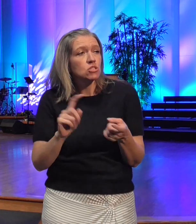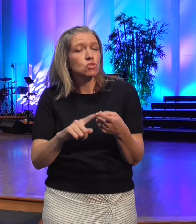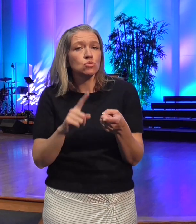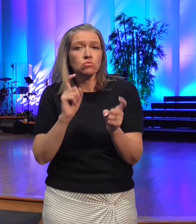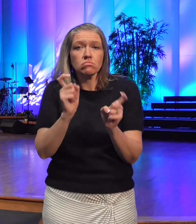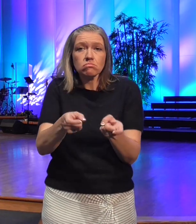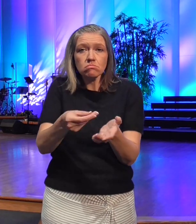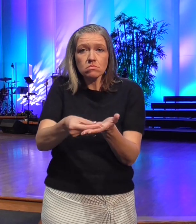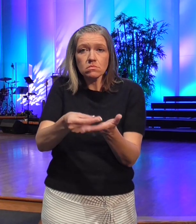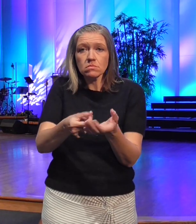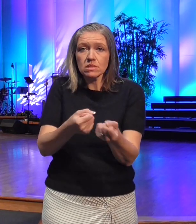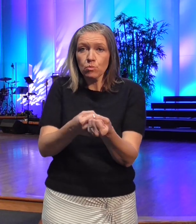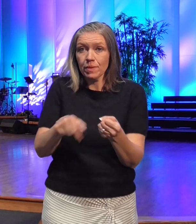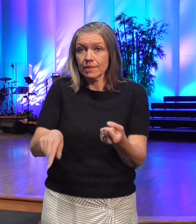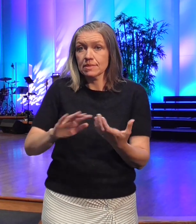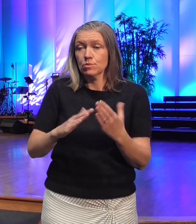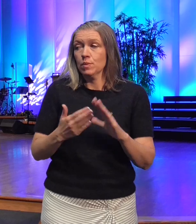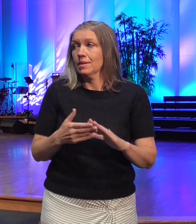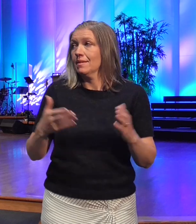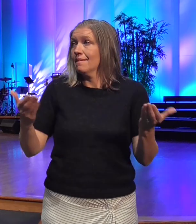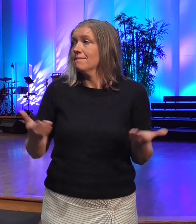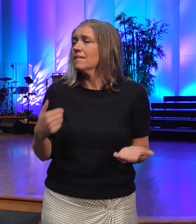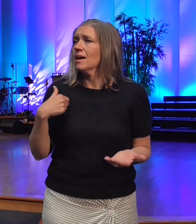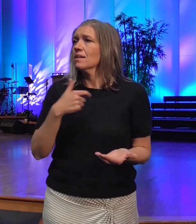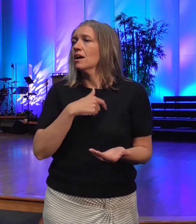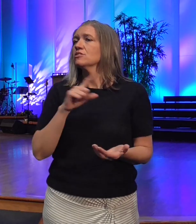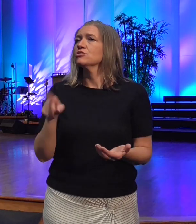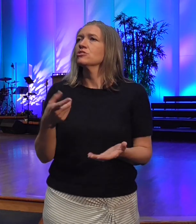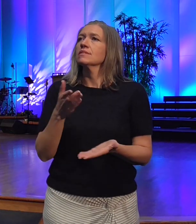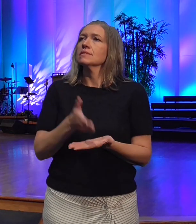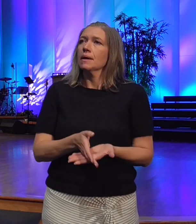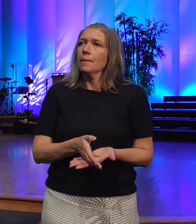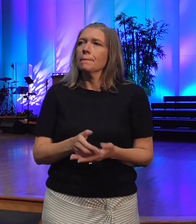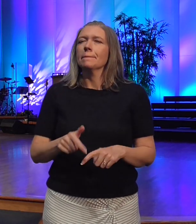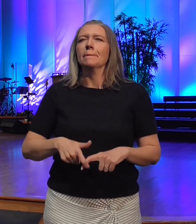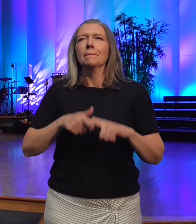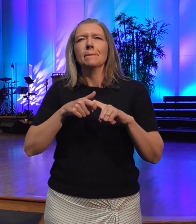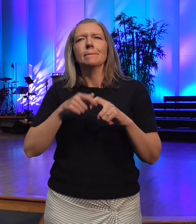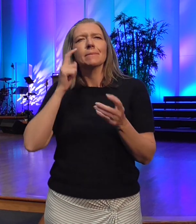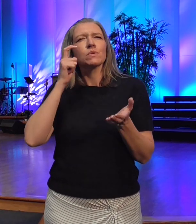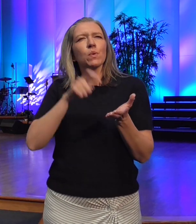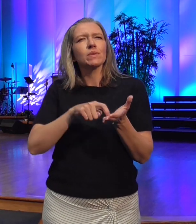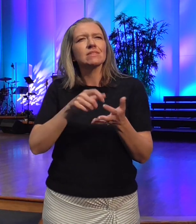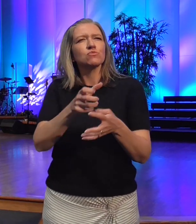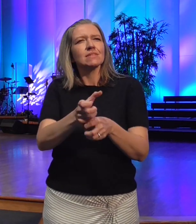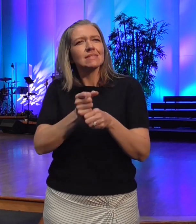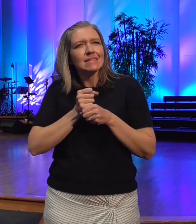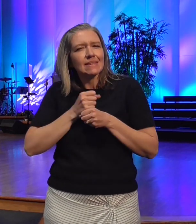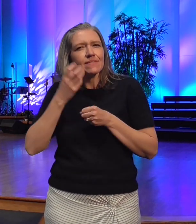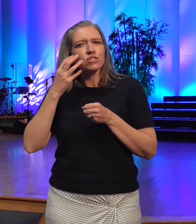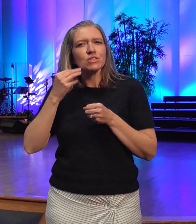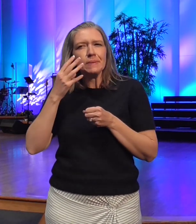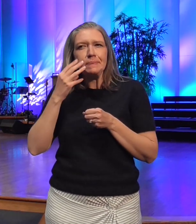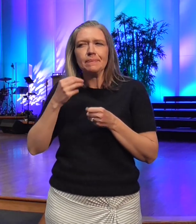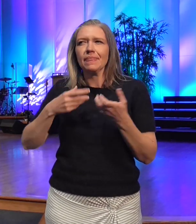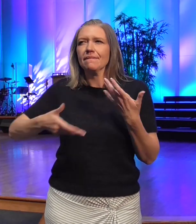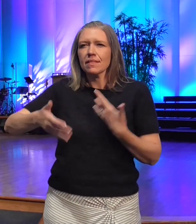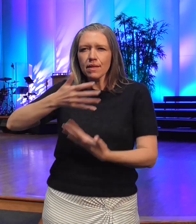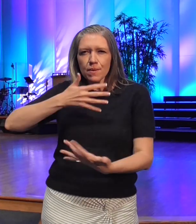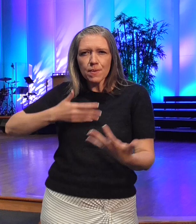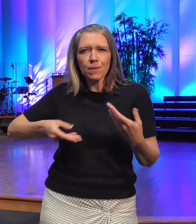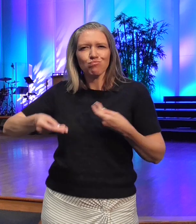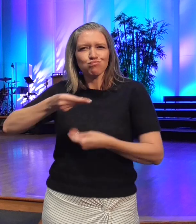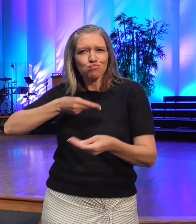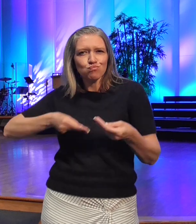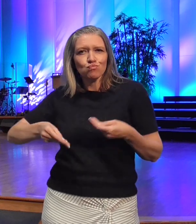community, I invite us to first stop and just feel the receivership of good in our lives, the receivership of flow. And so whatever you're